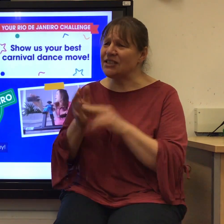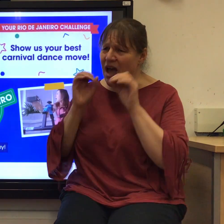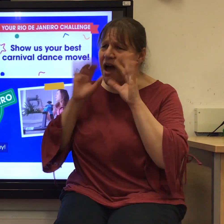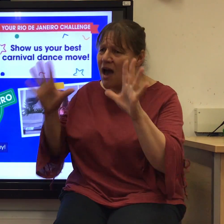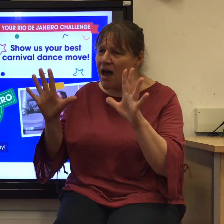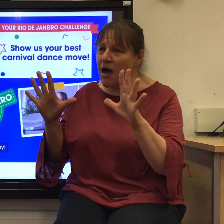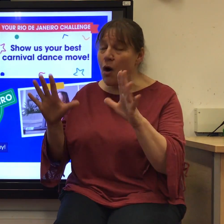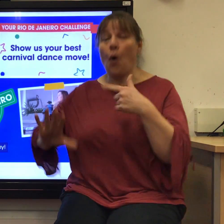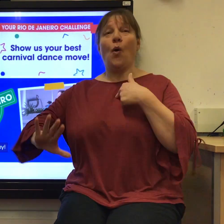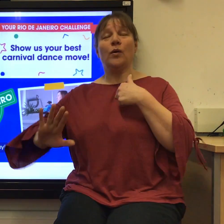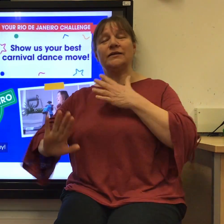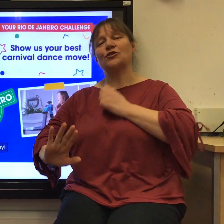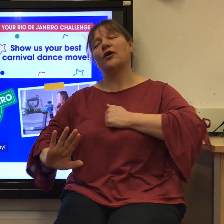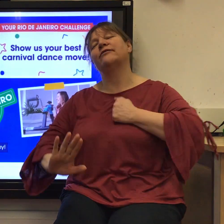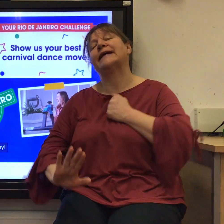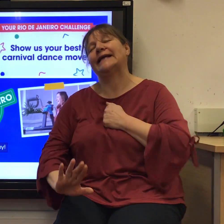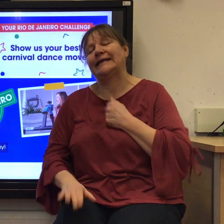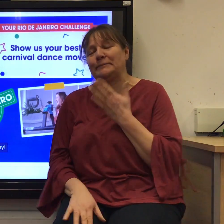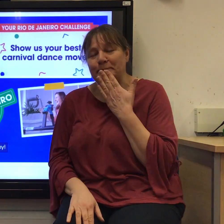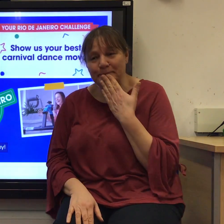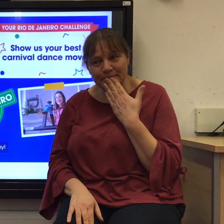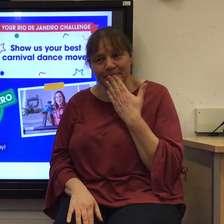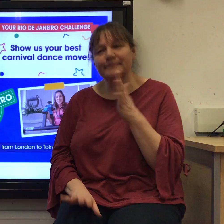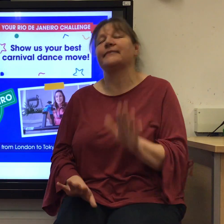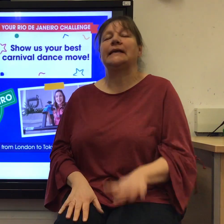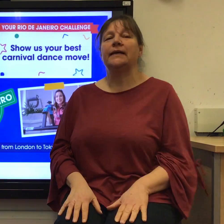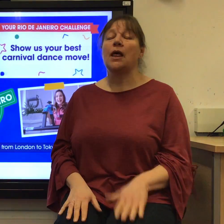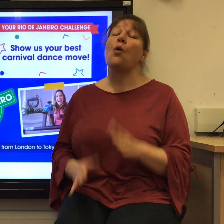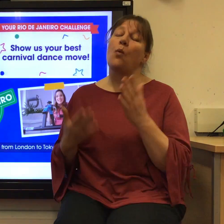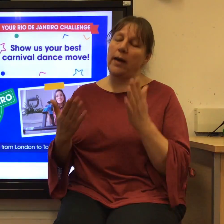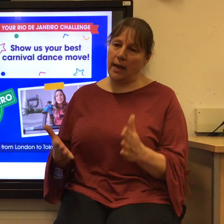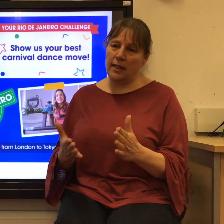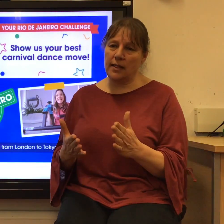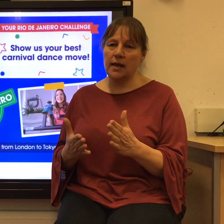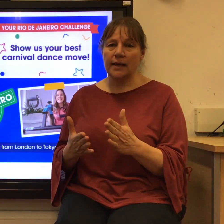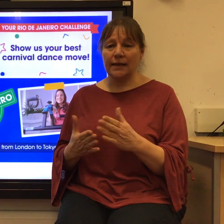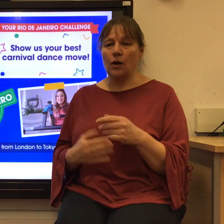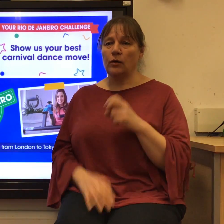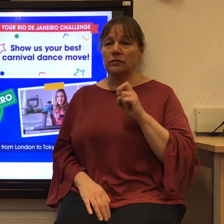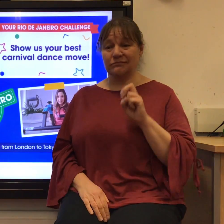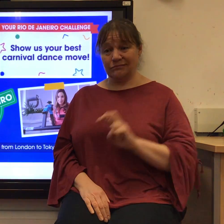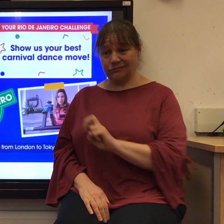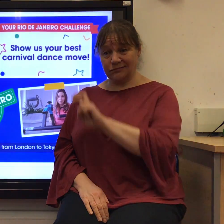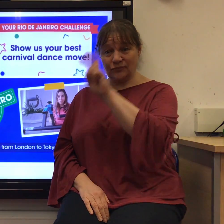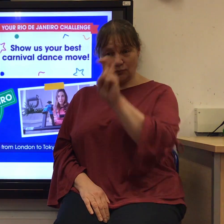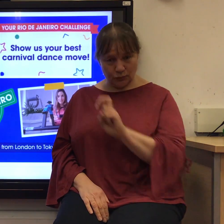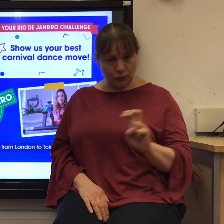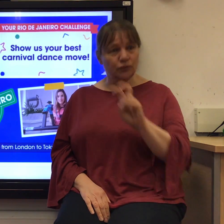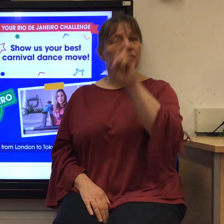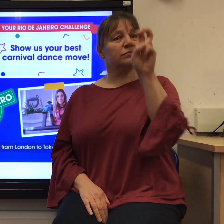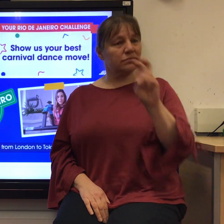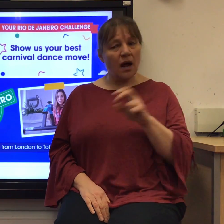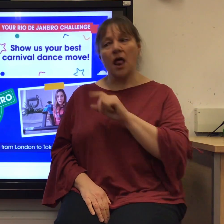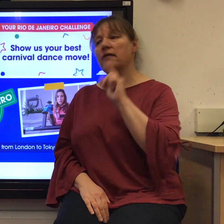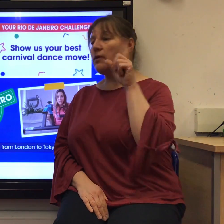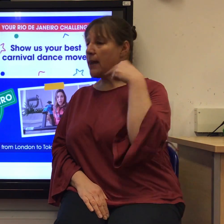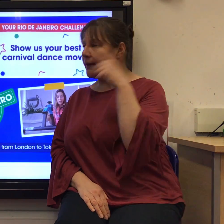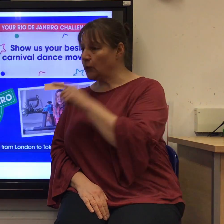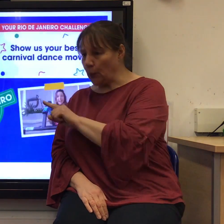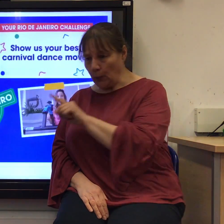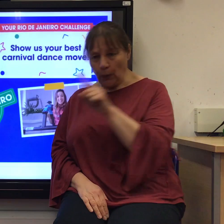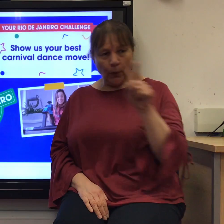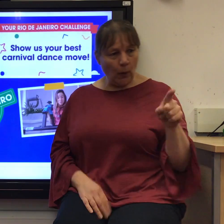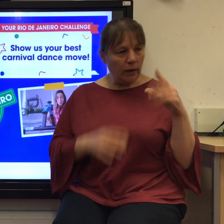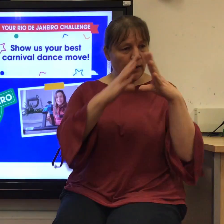Natasha! Oh, sorry, Anthony. Well, as we're taking the scenic route from London to